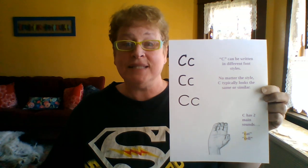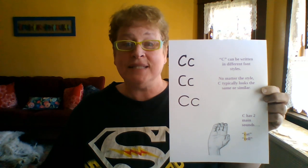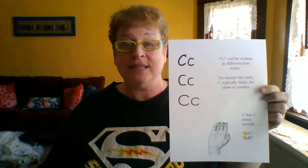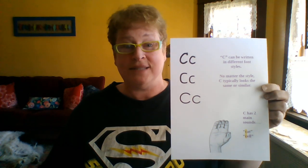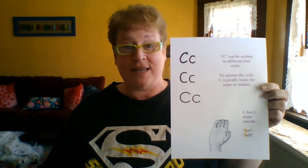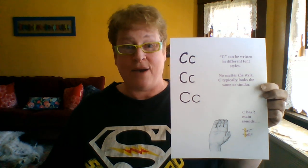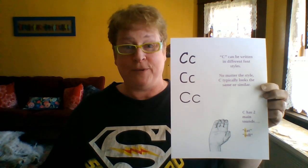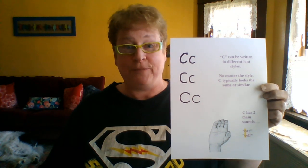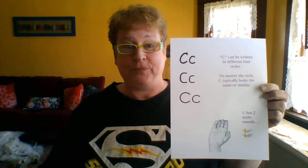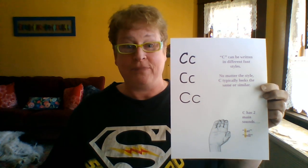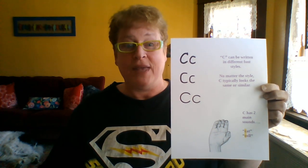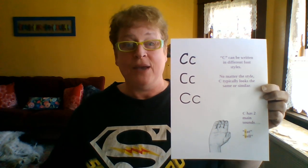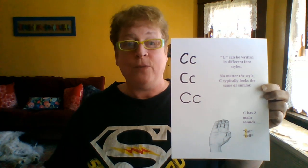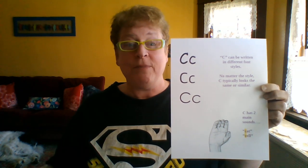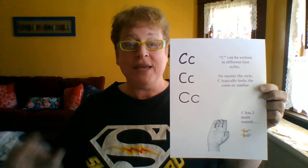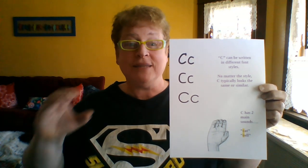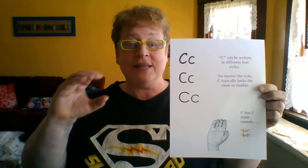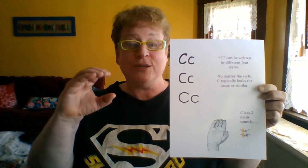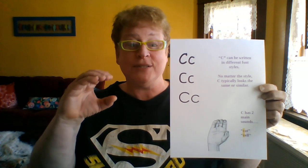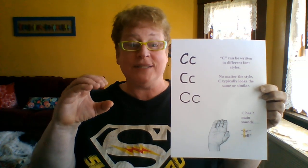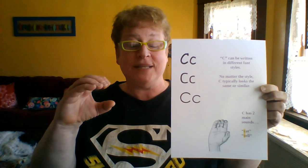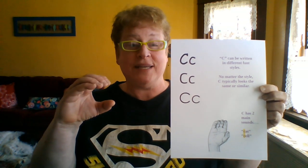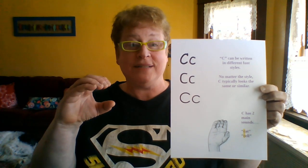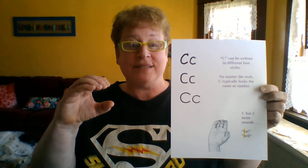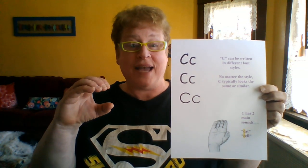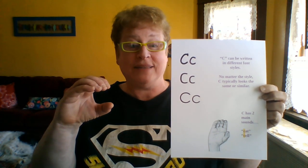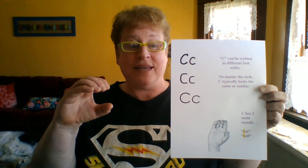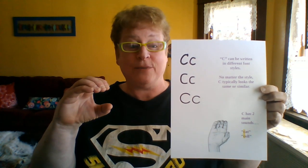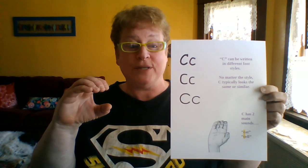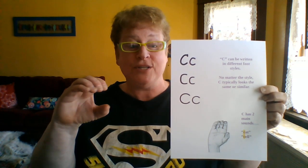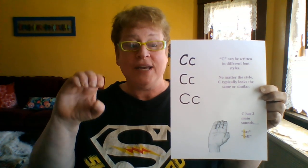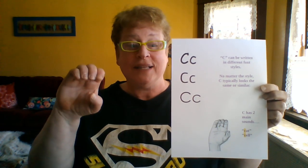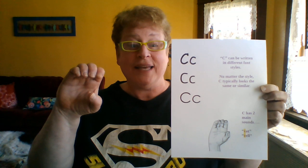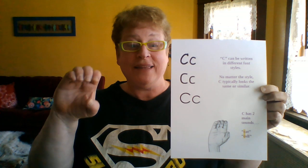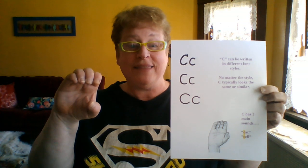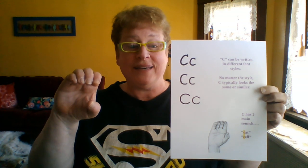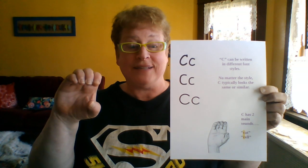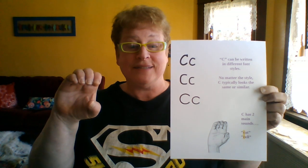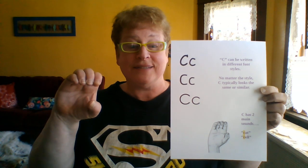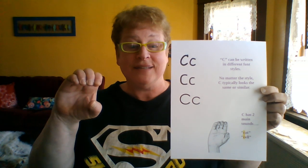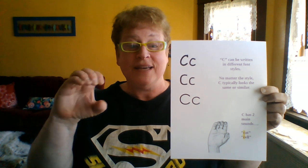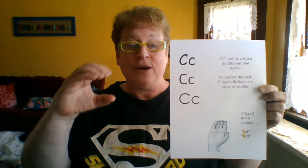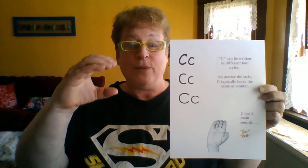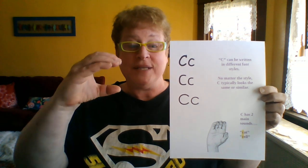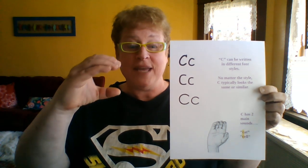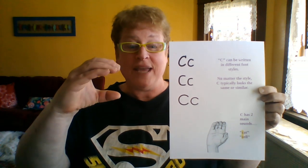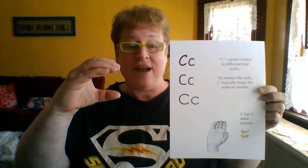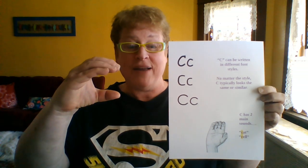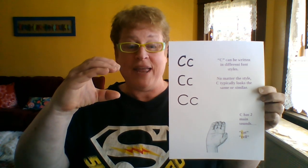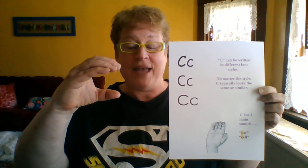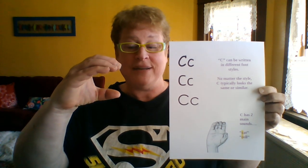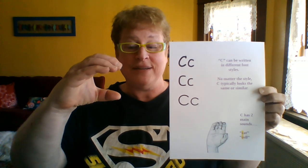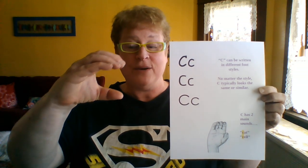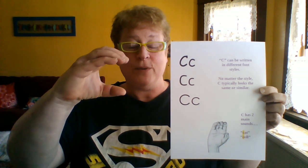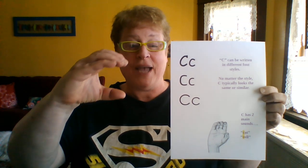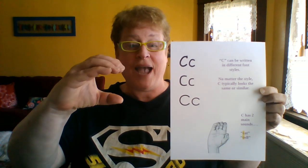S sound. We make the letter C in sign language like this. We take our hand, we kind